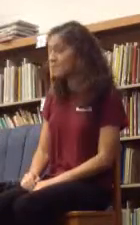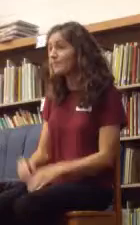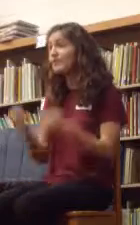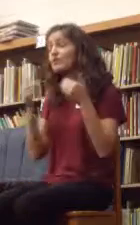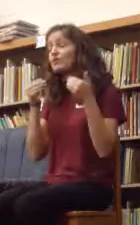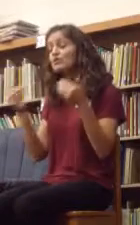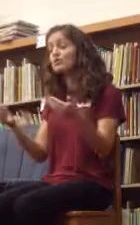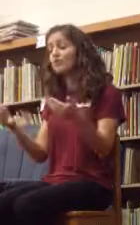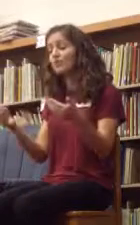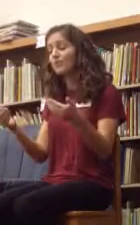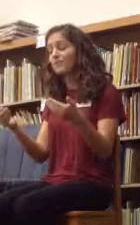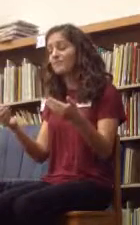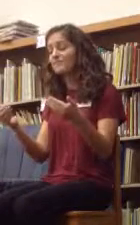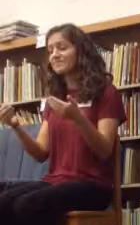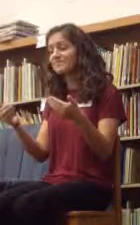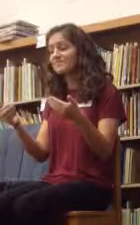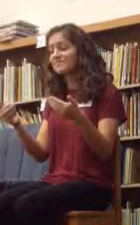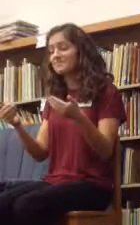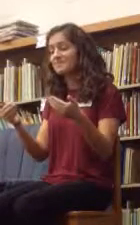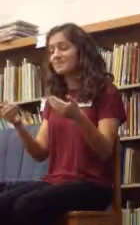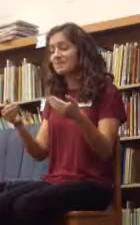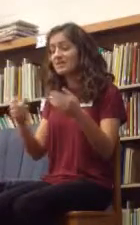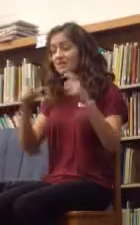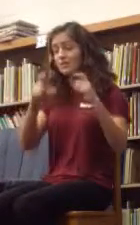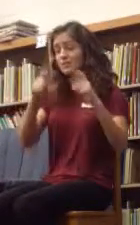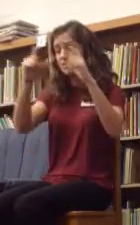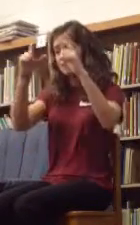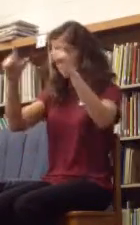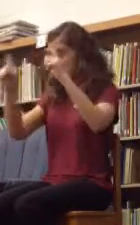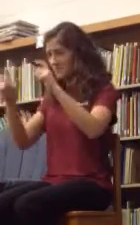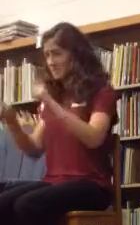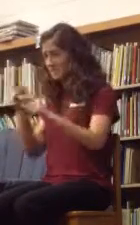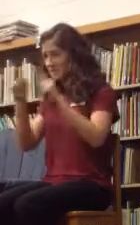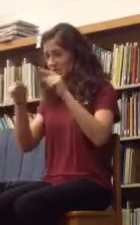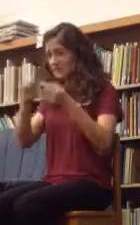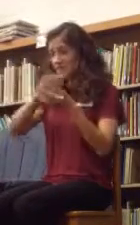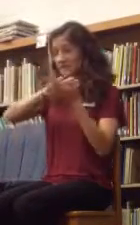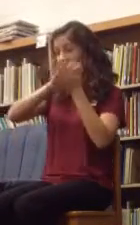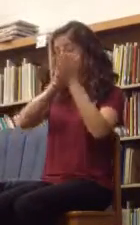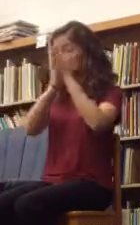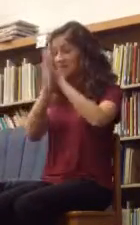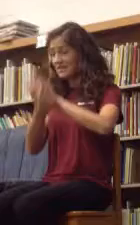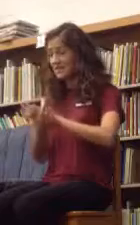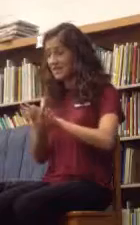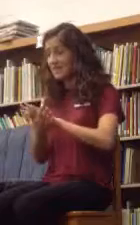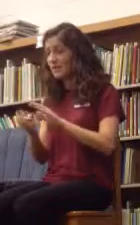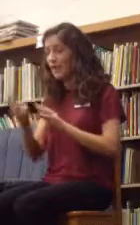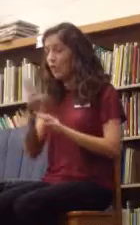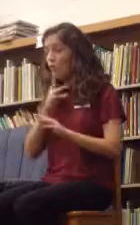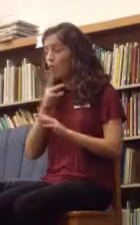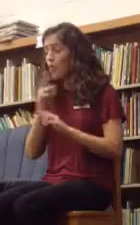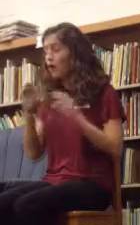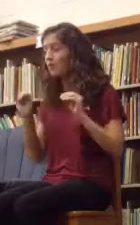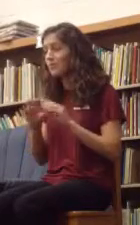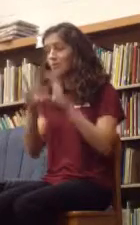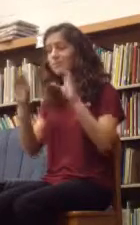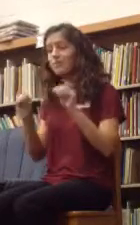So, it made itself into a fountain that babbled